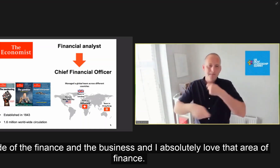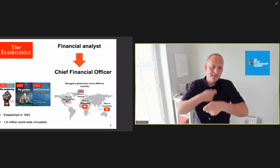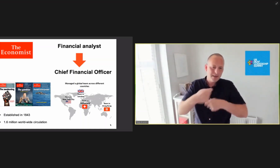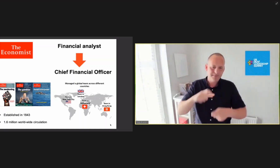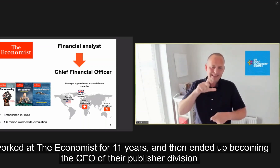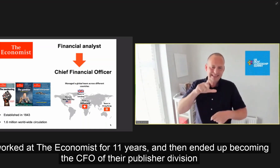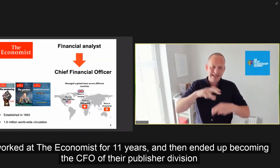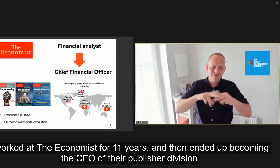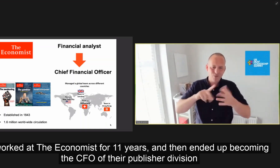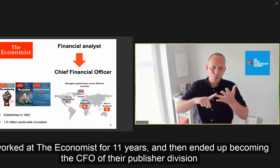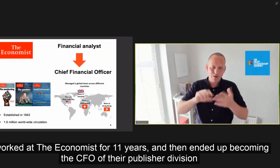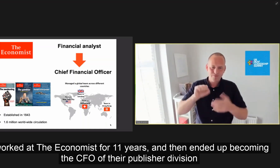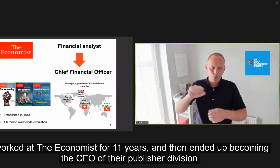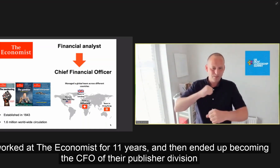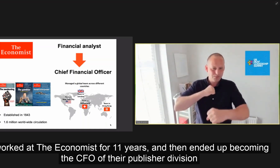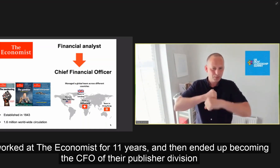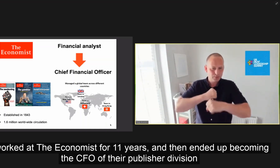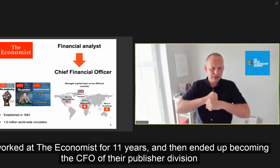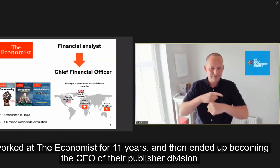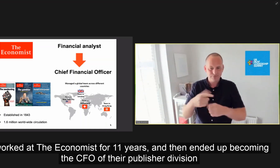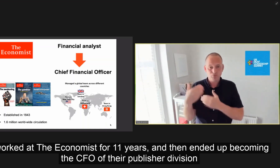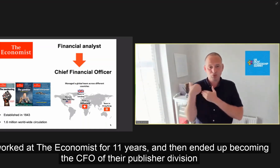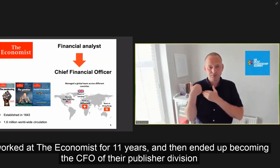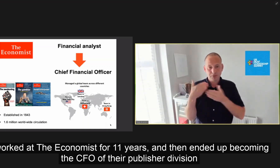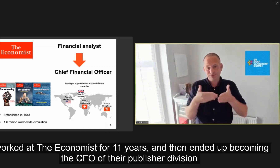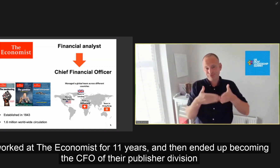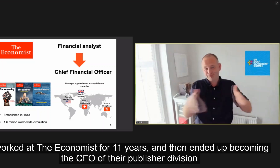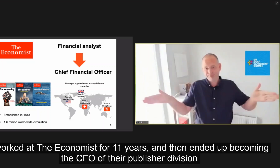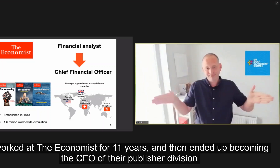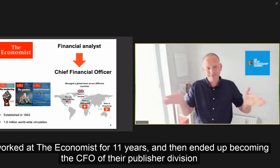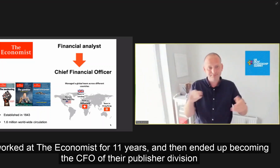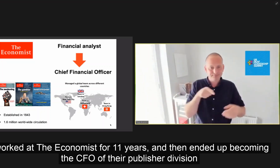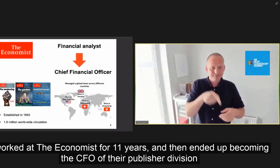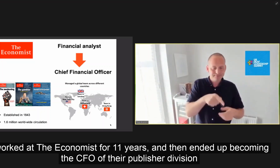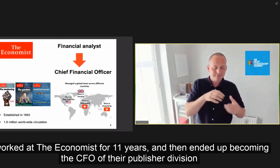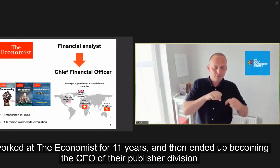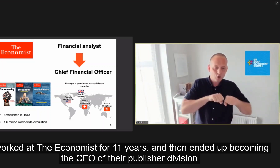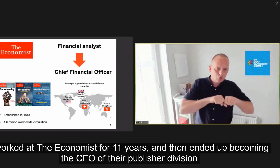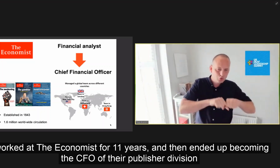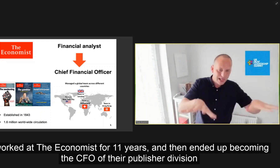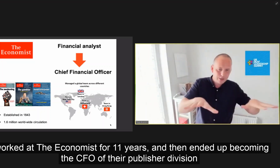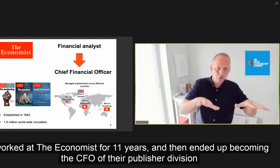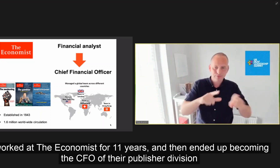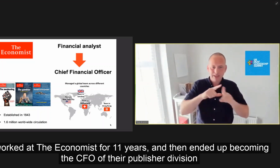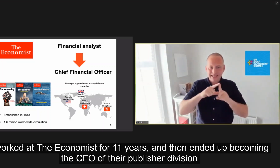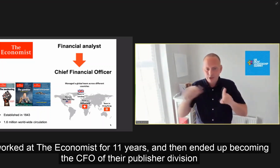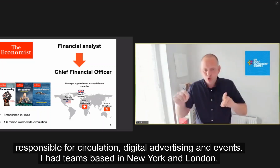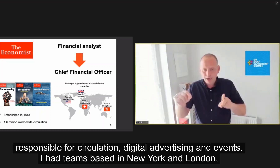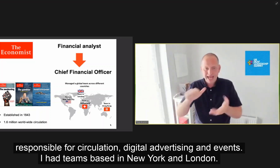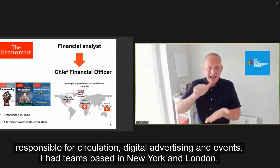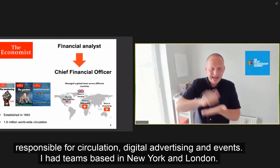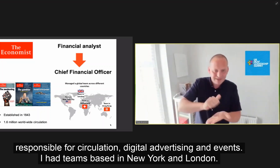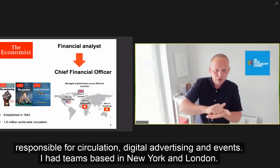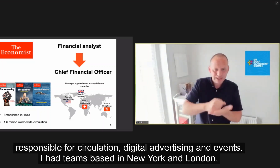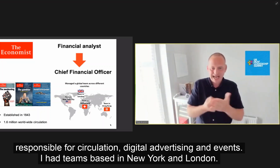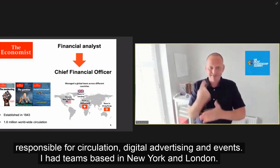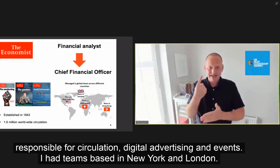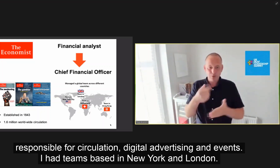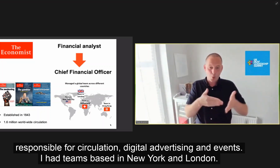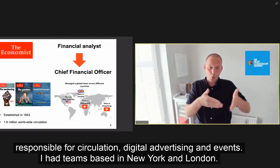worked at The Economist for 11 years and then ended up becoming the CFO for their publisher division, responsible for circulation,